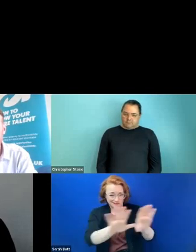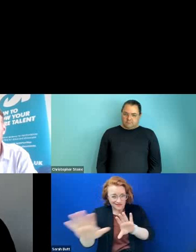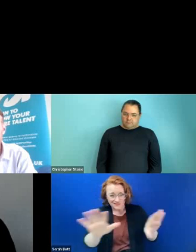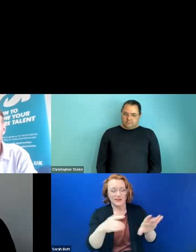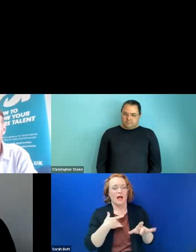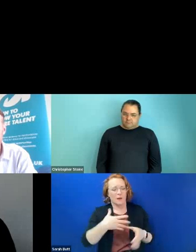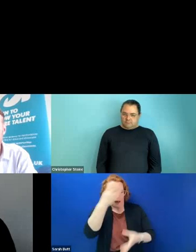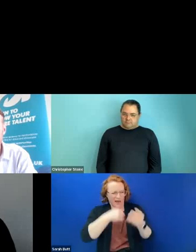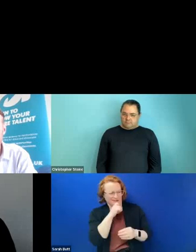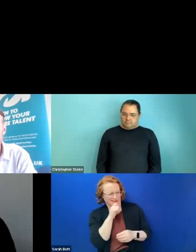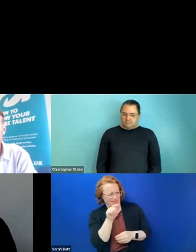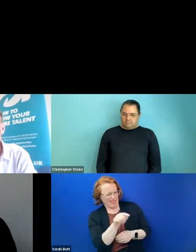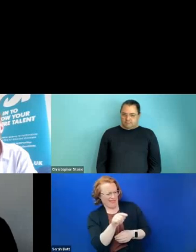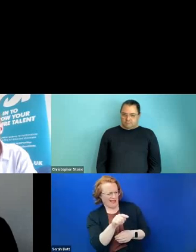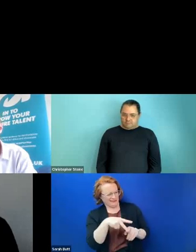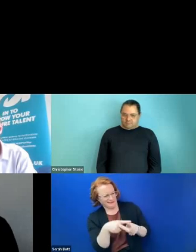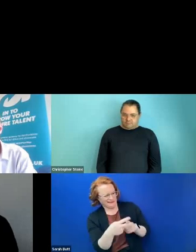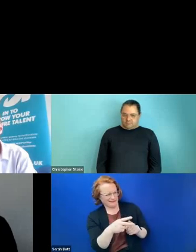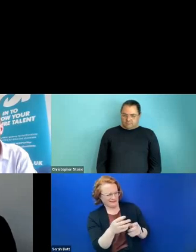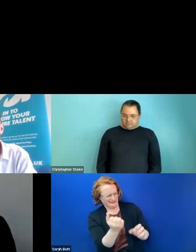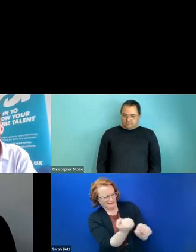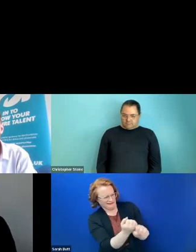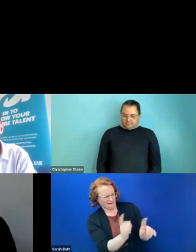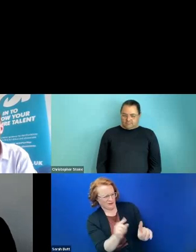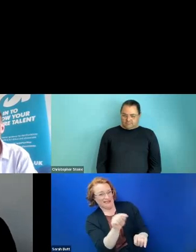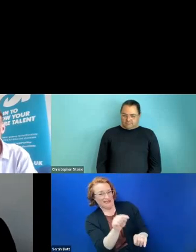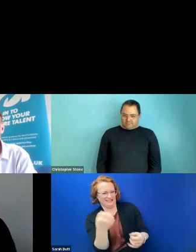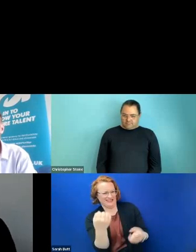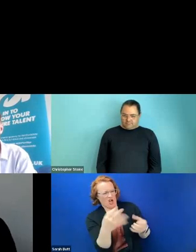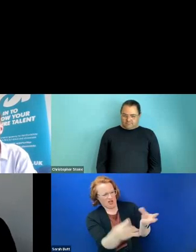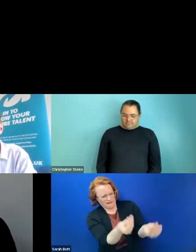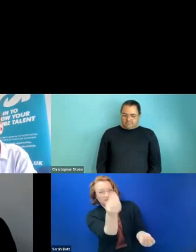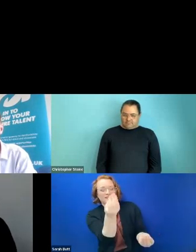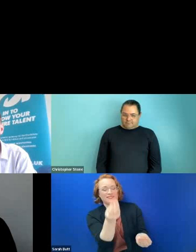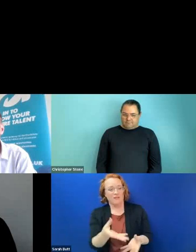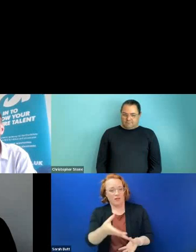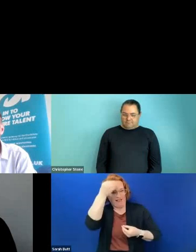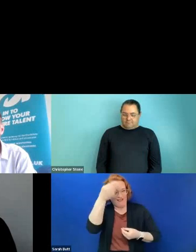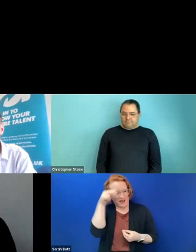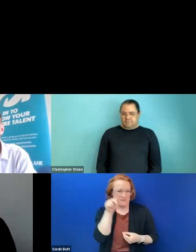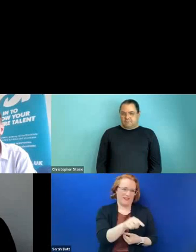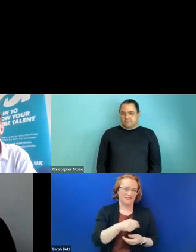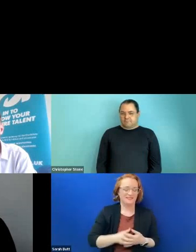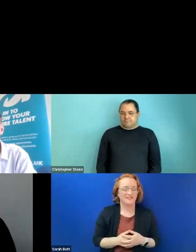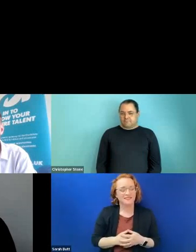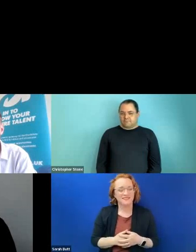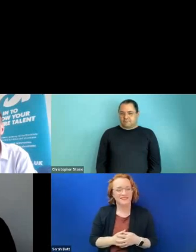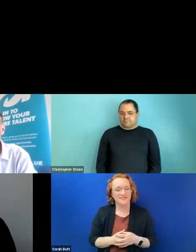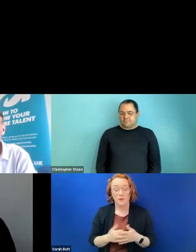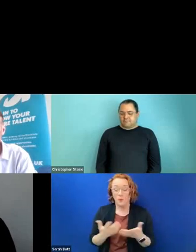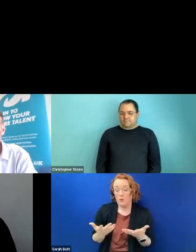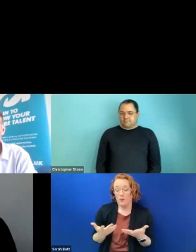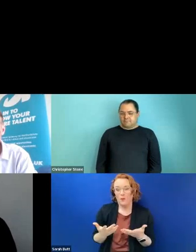about the names for the different car parts that I don't know. I've never heard before. Or I